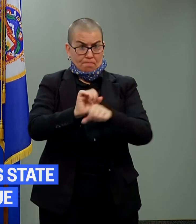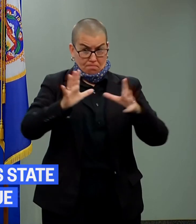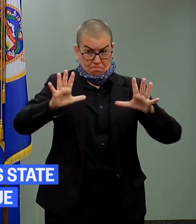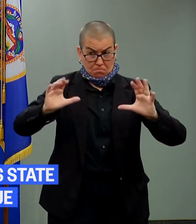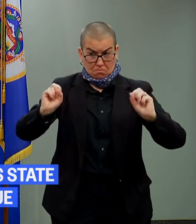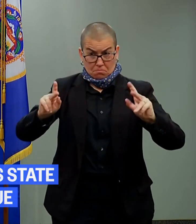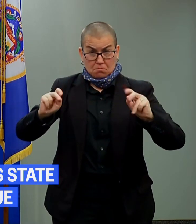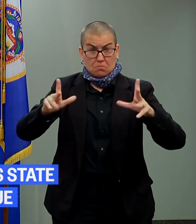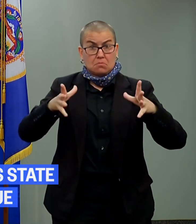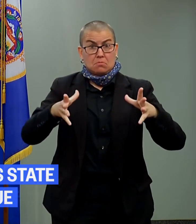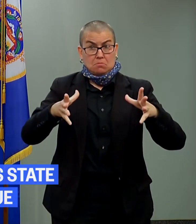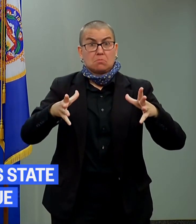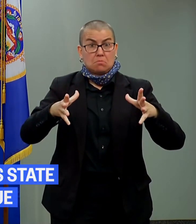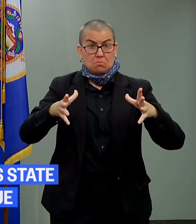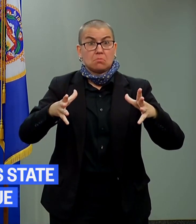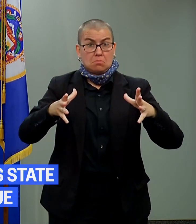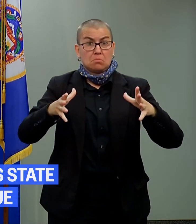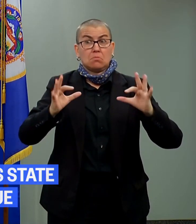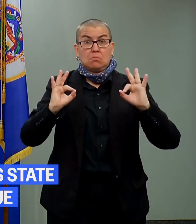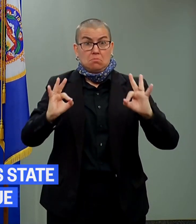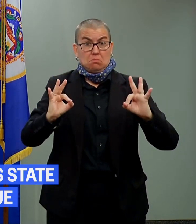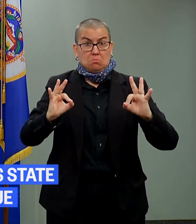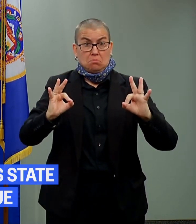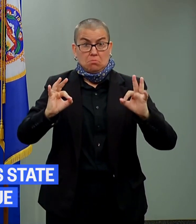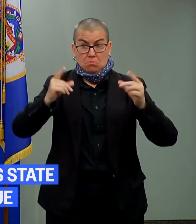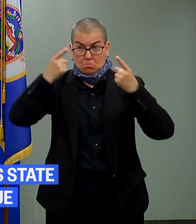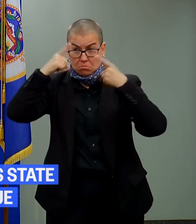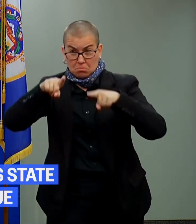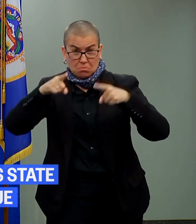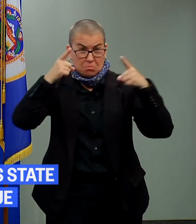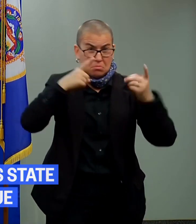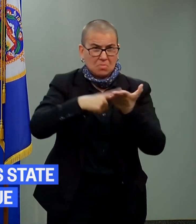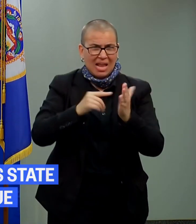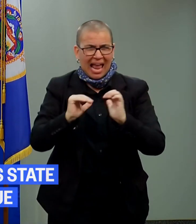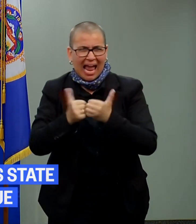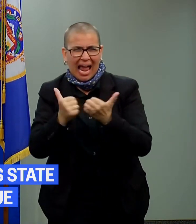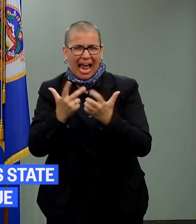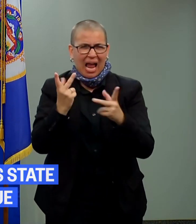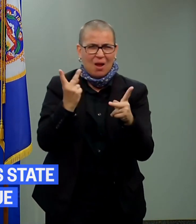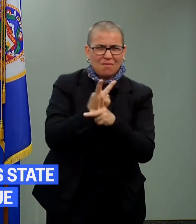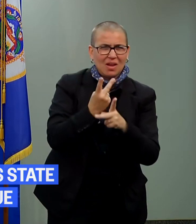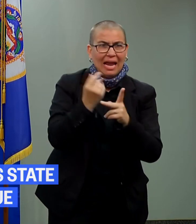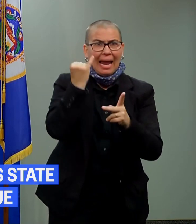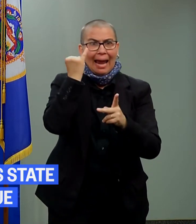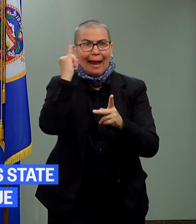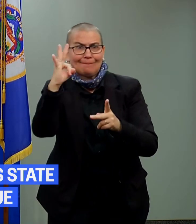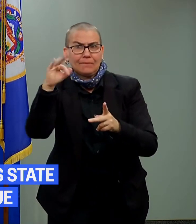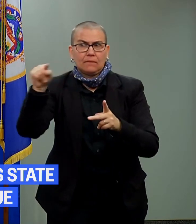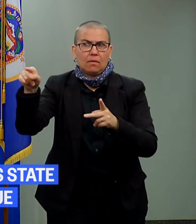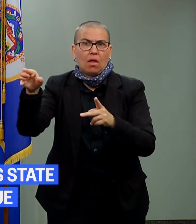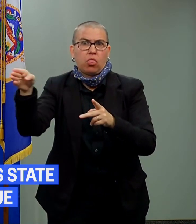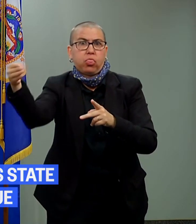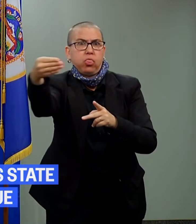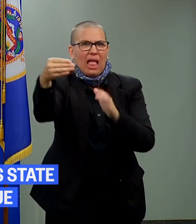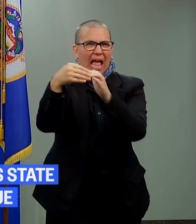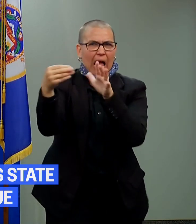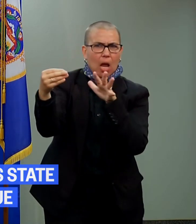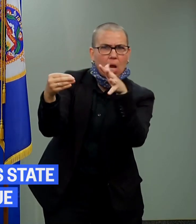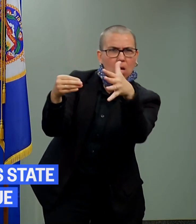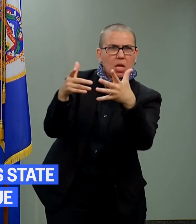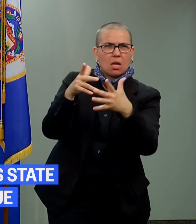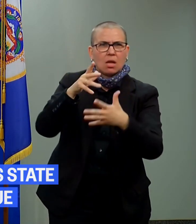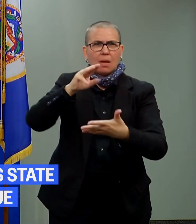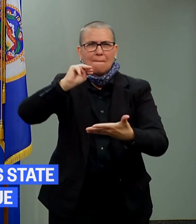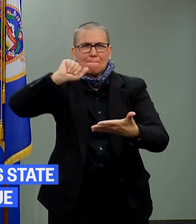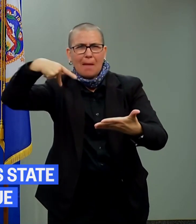organizational model at the Multi-Agency Community Coordination Center, and we briefed that model, and we